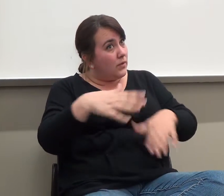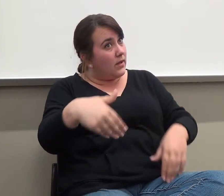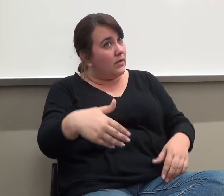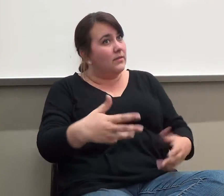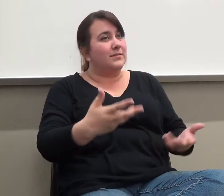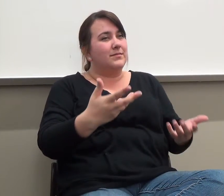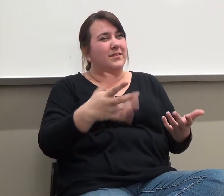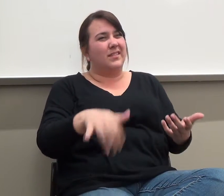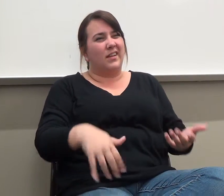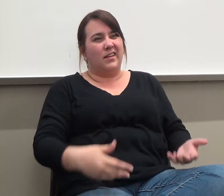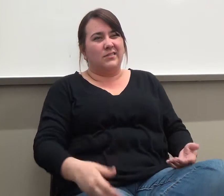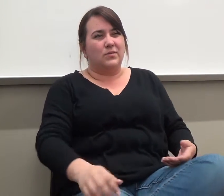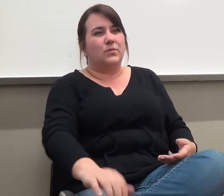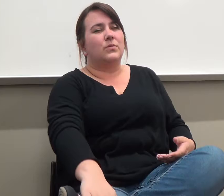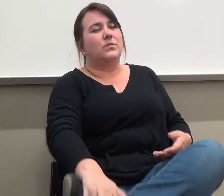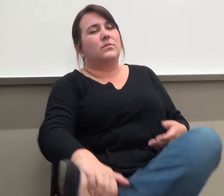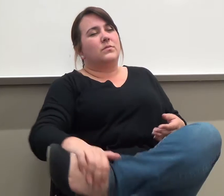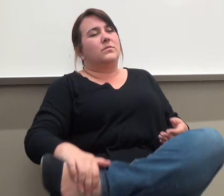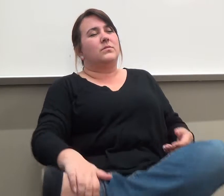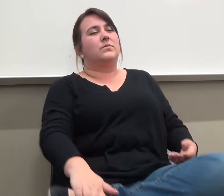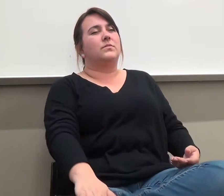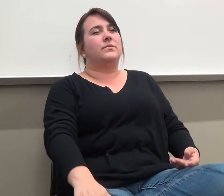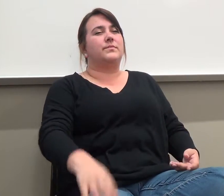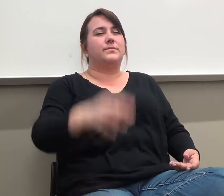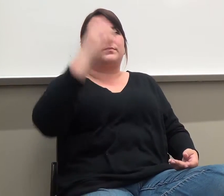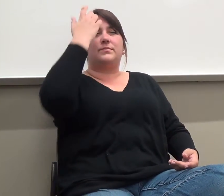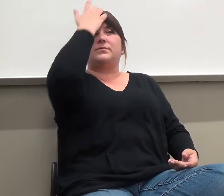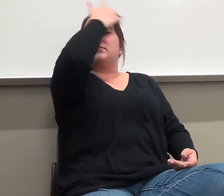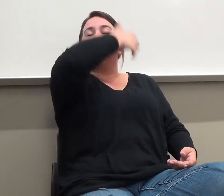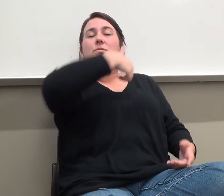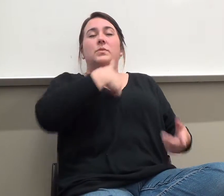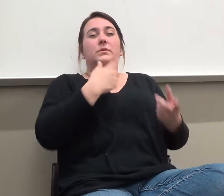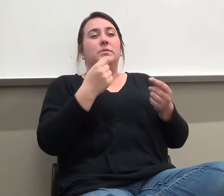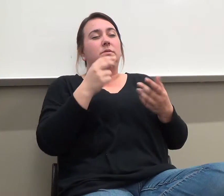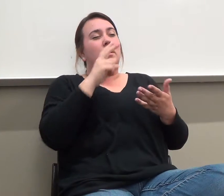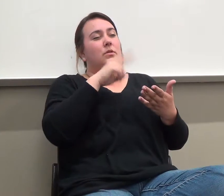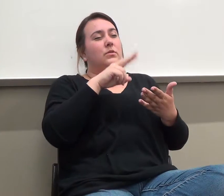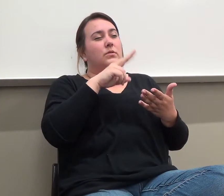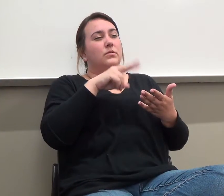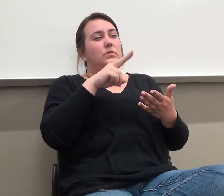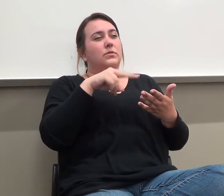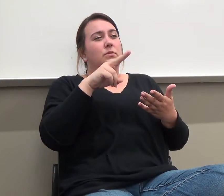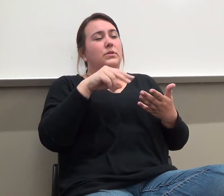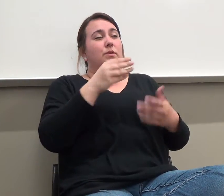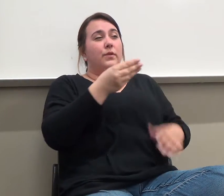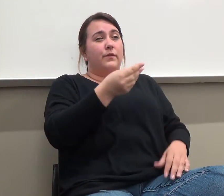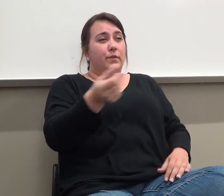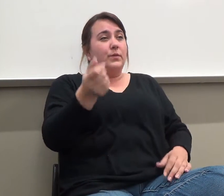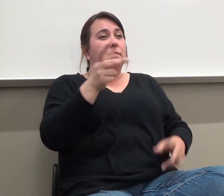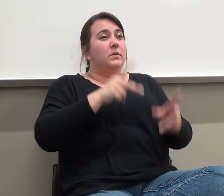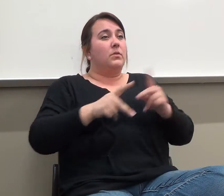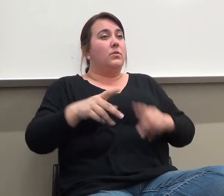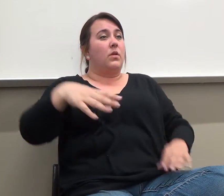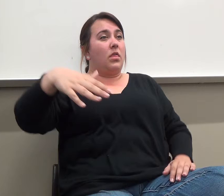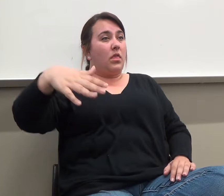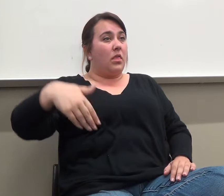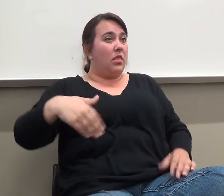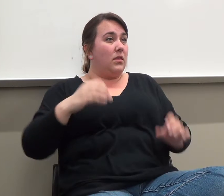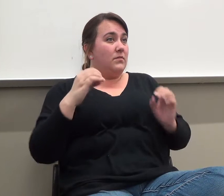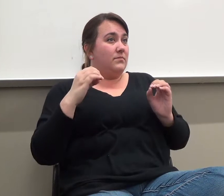to. So what I'm doing is I looked at all of them, and there are a handful of people who have not done any journal entries